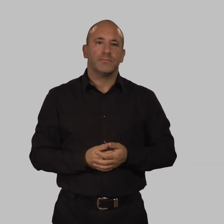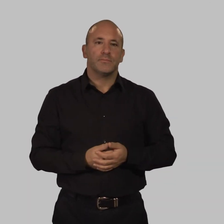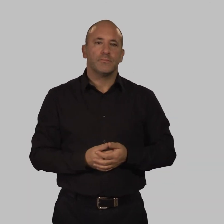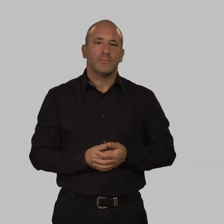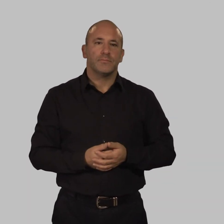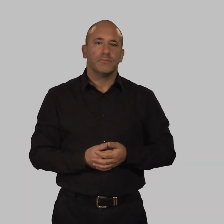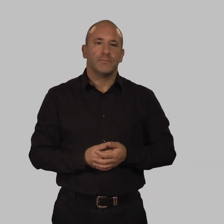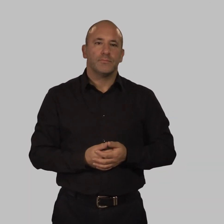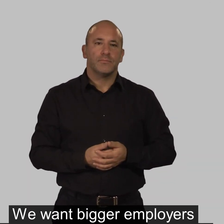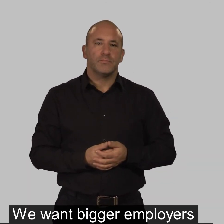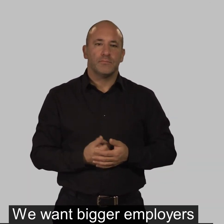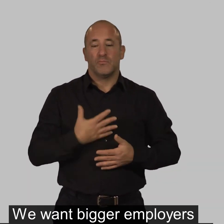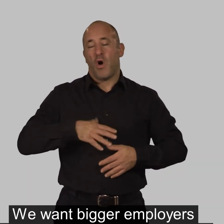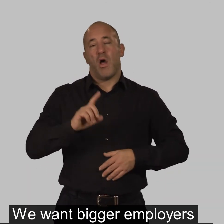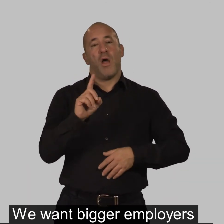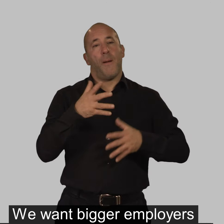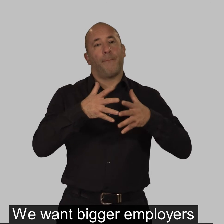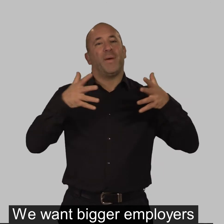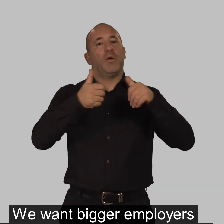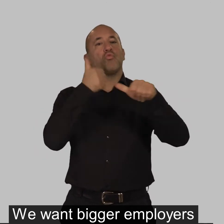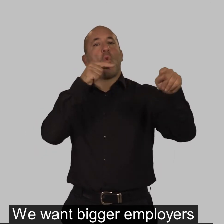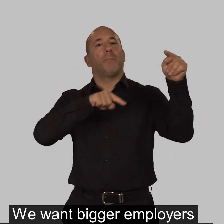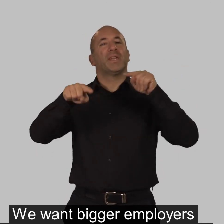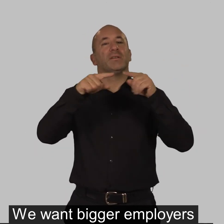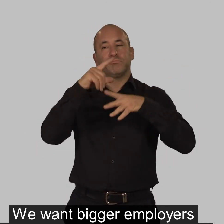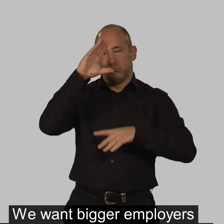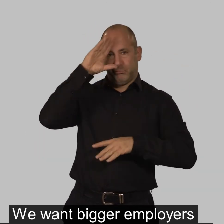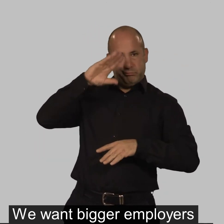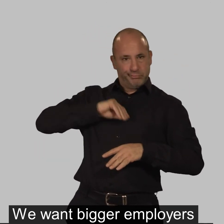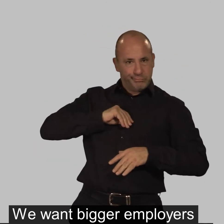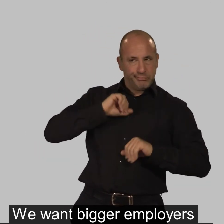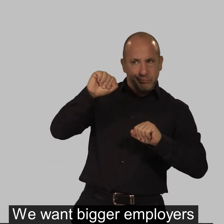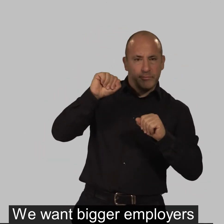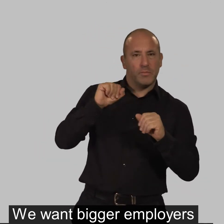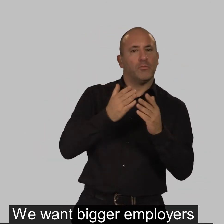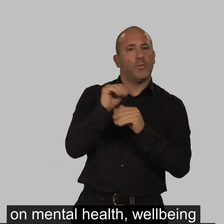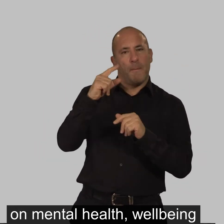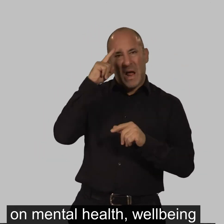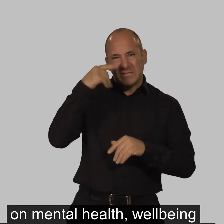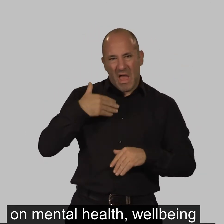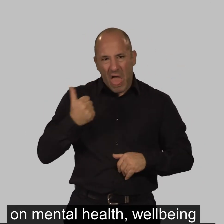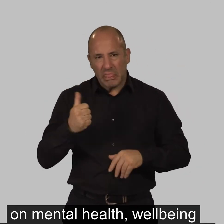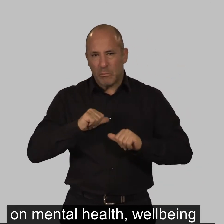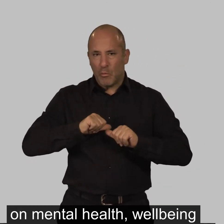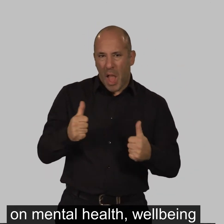We want bigger employers to report on how they are doing on mental health,